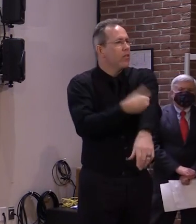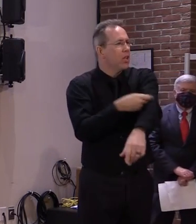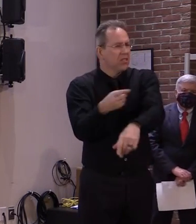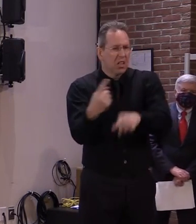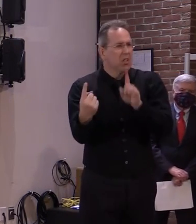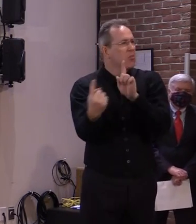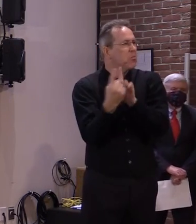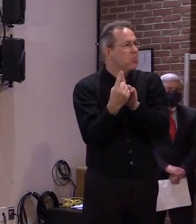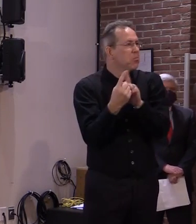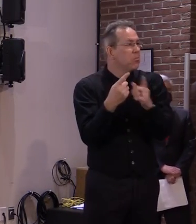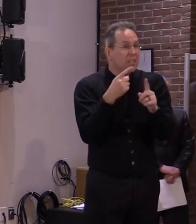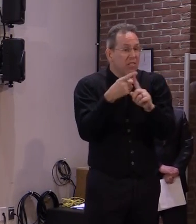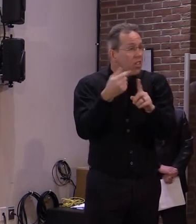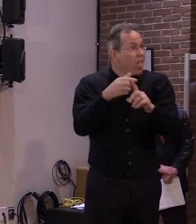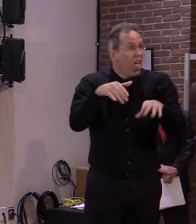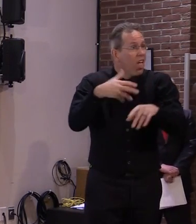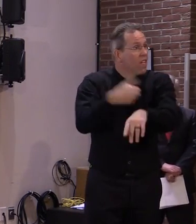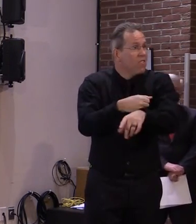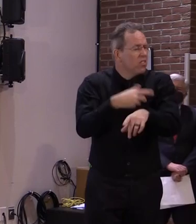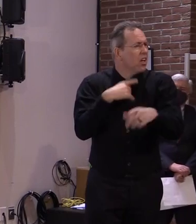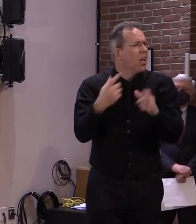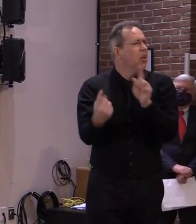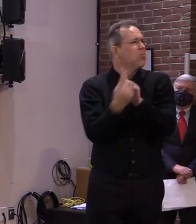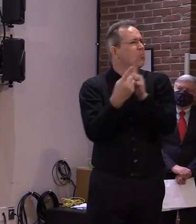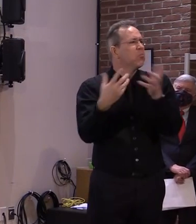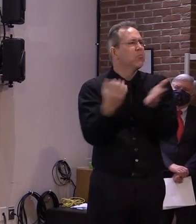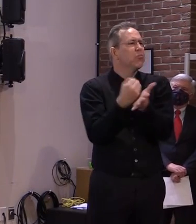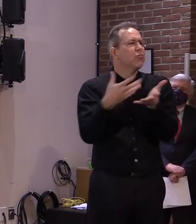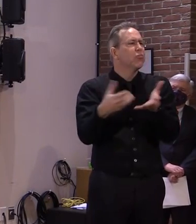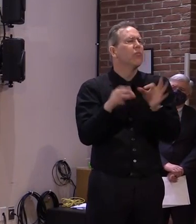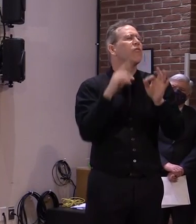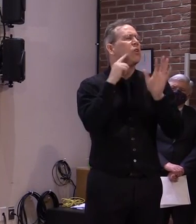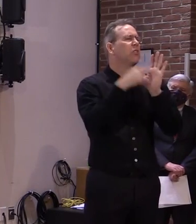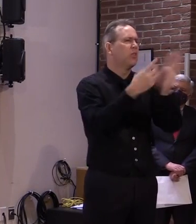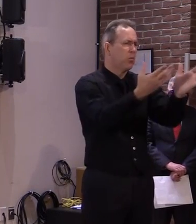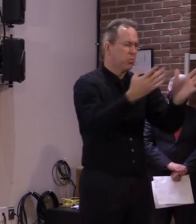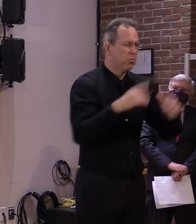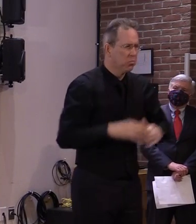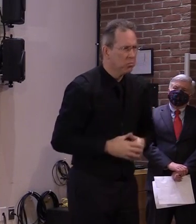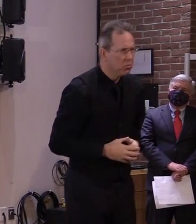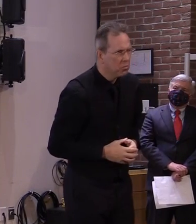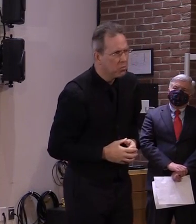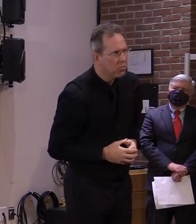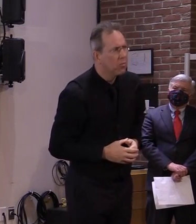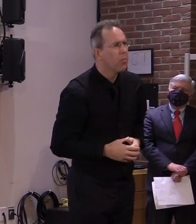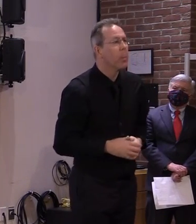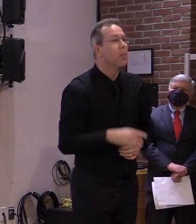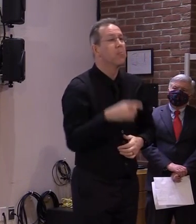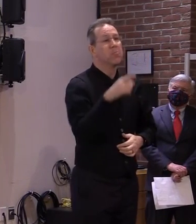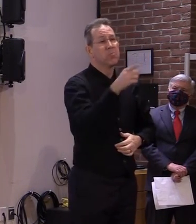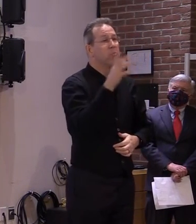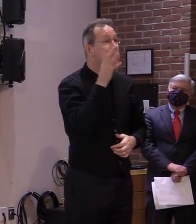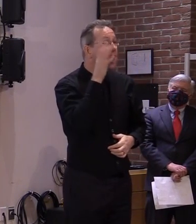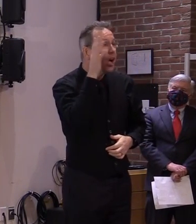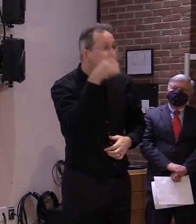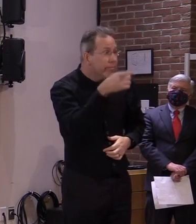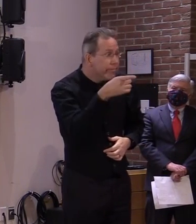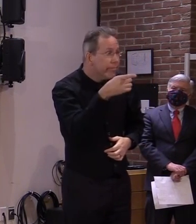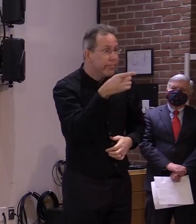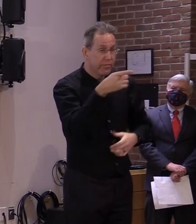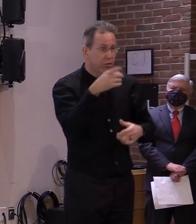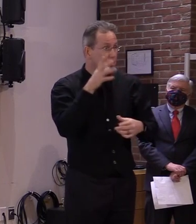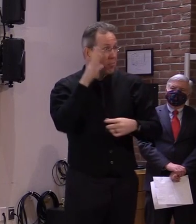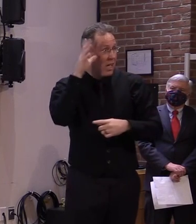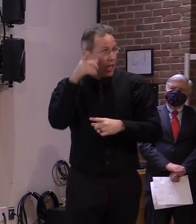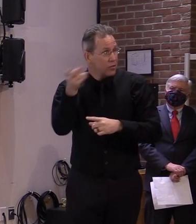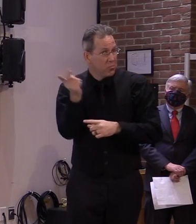vaccinated or not. To give you an example, if your parents are fully vaccinated, you could go to their house for dinner